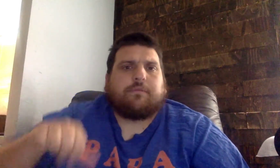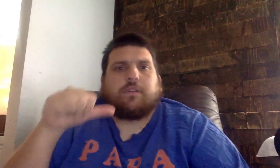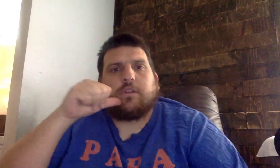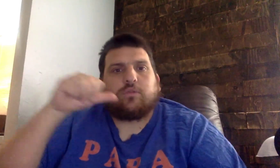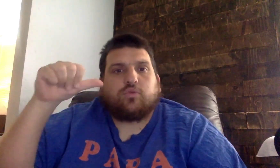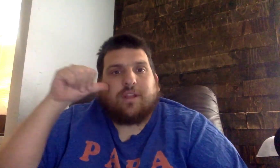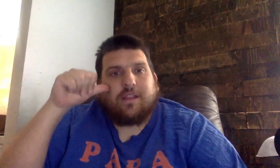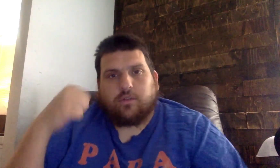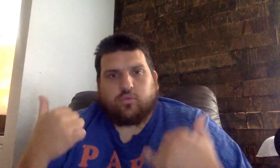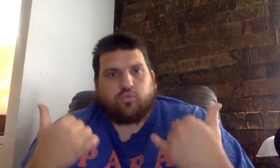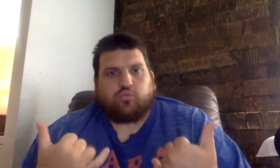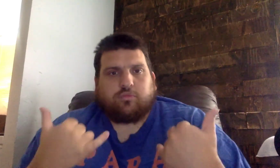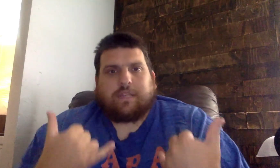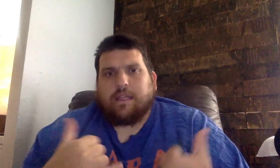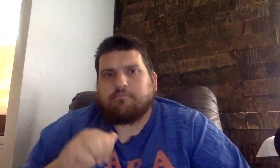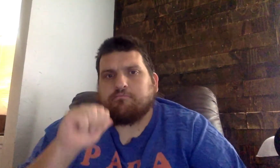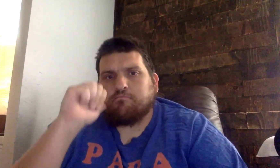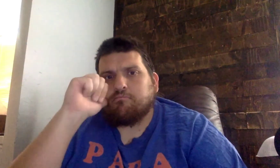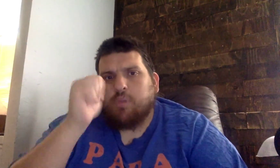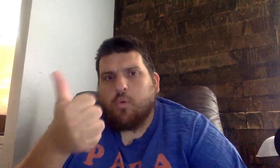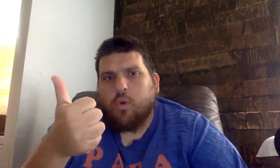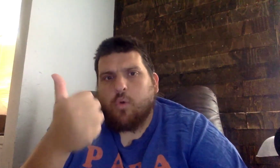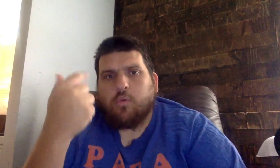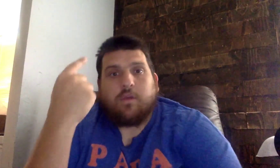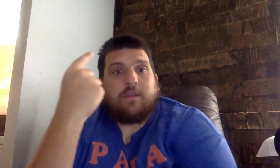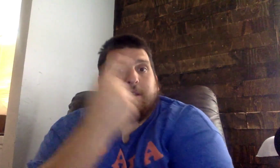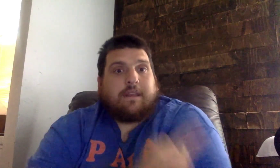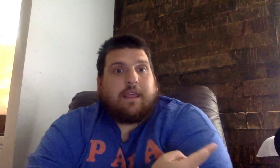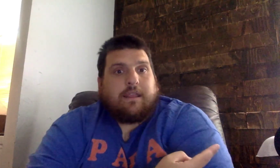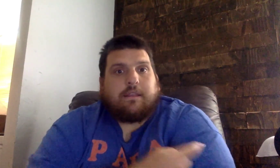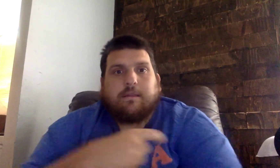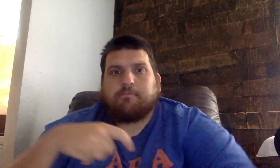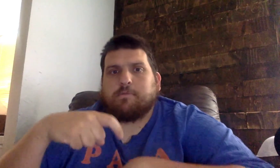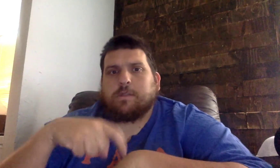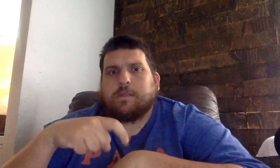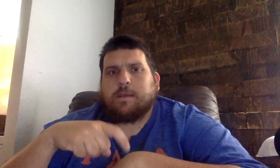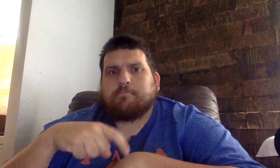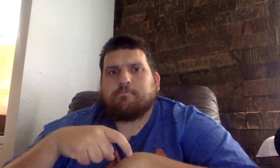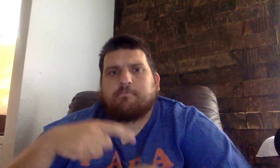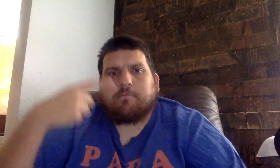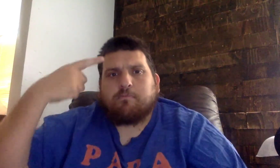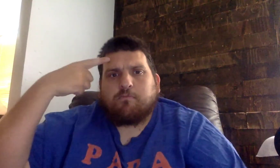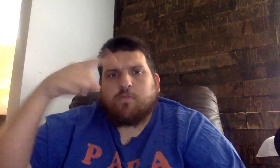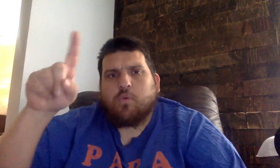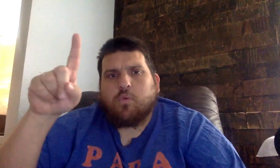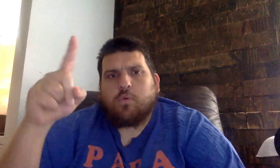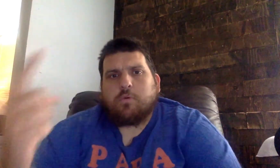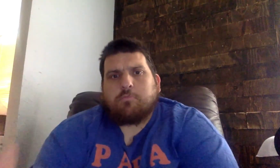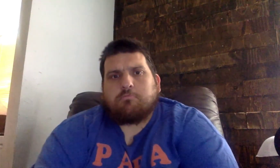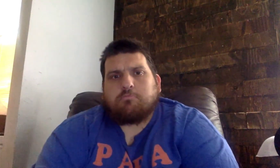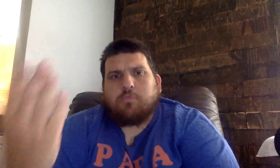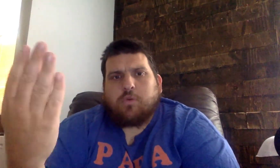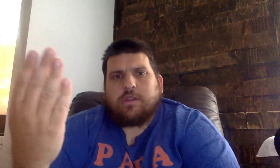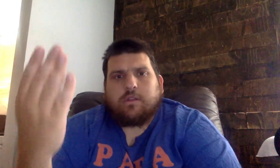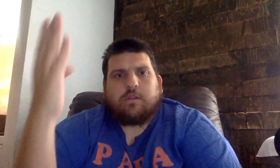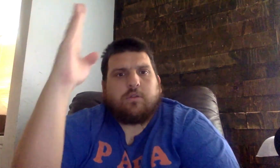yet, yesterday, today, tomorrow, day, time, for,